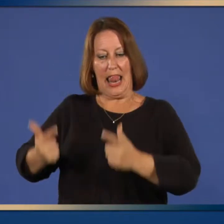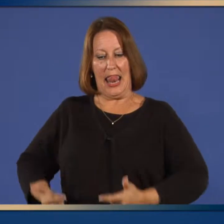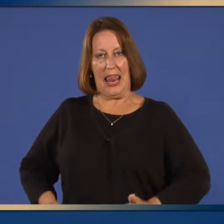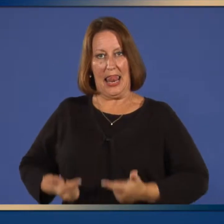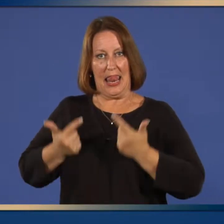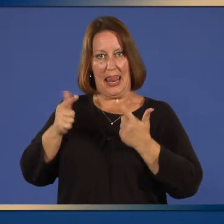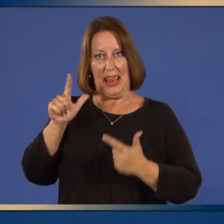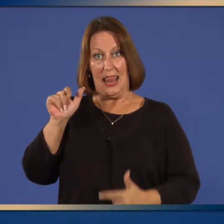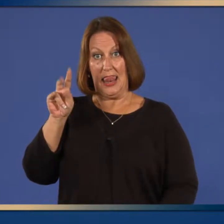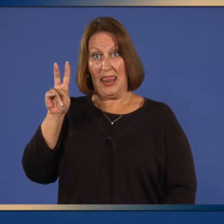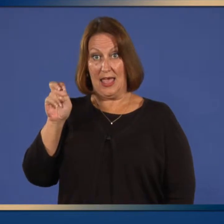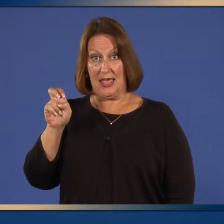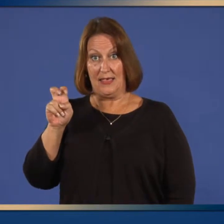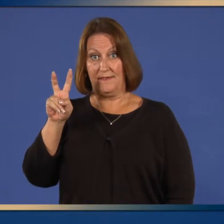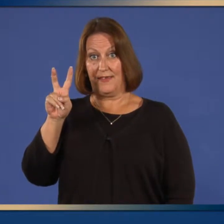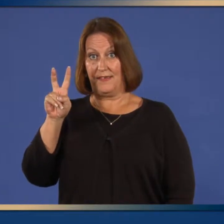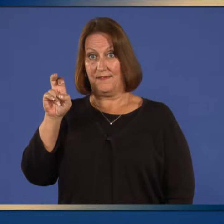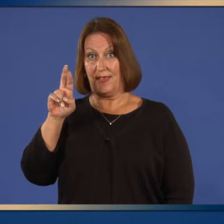varicella,